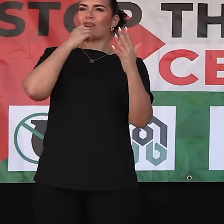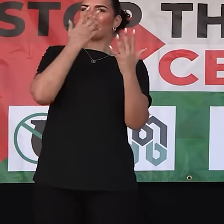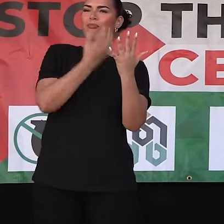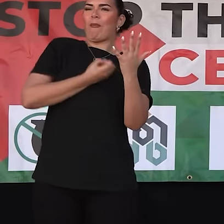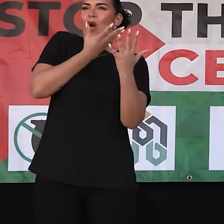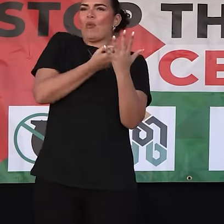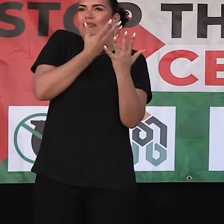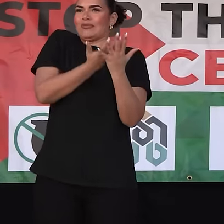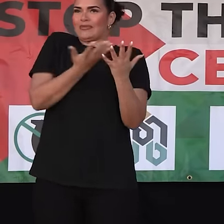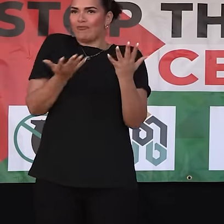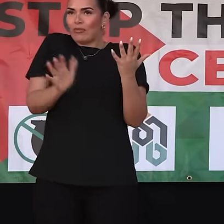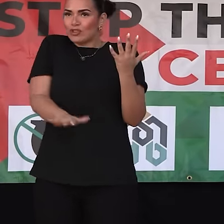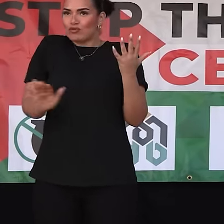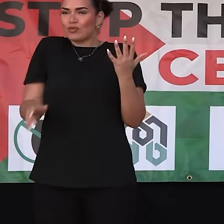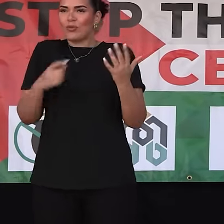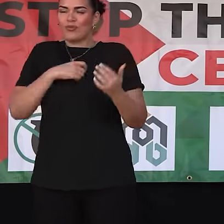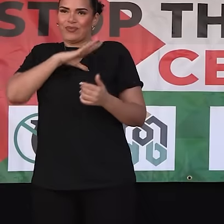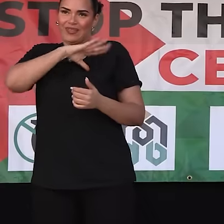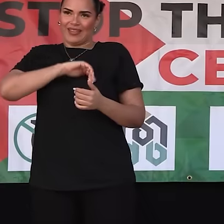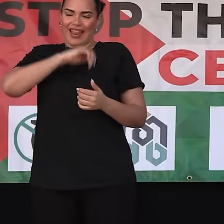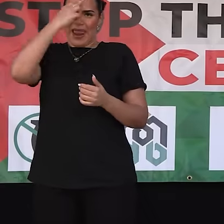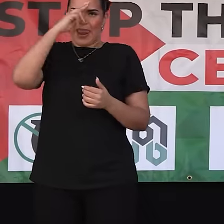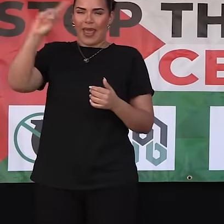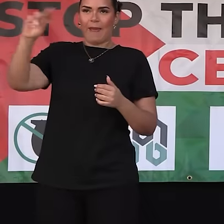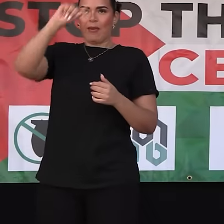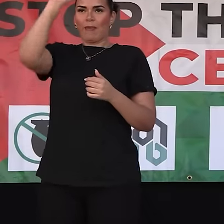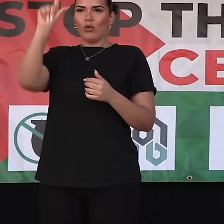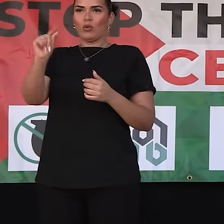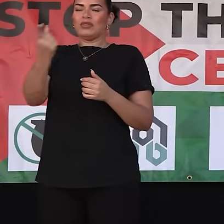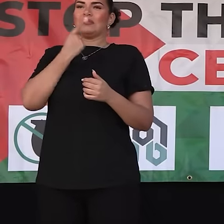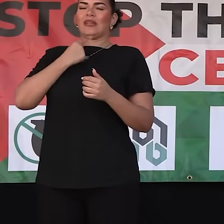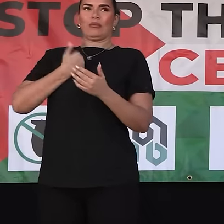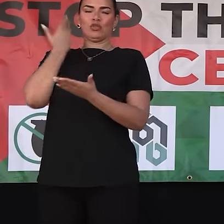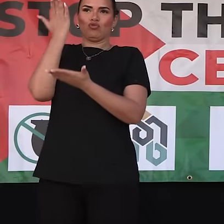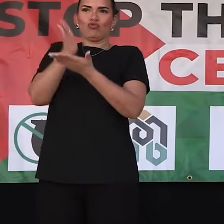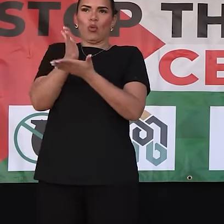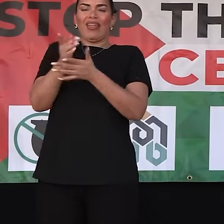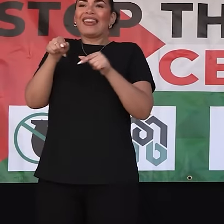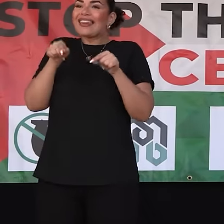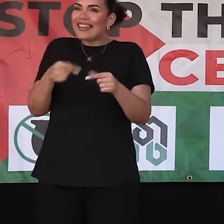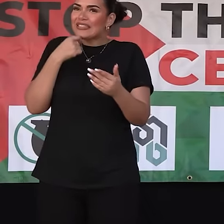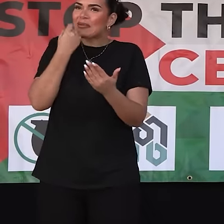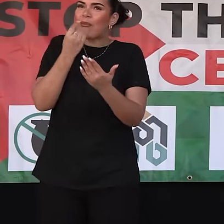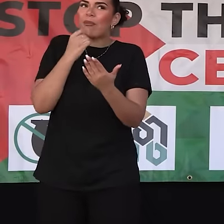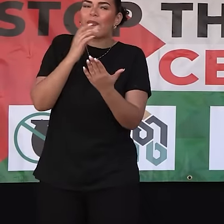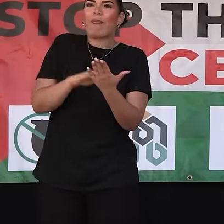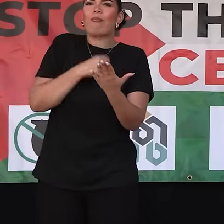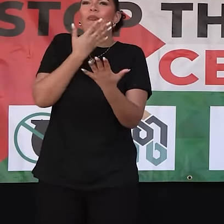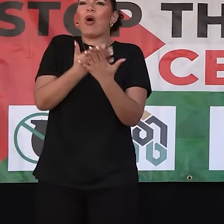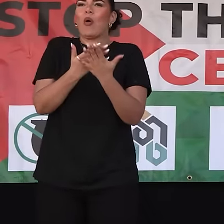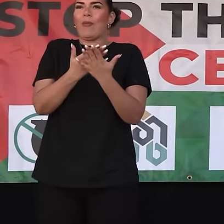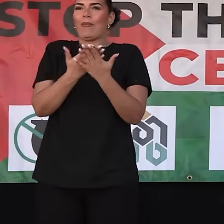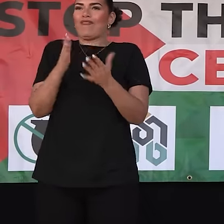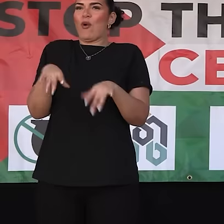Palestinian children, and it's called Moon, Tell Me Truth. And this poem is by a boy called